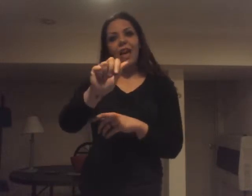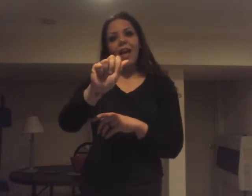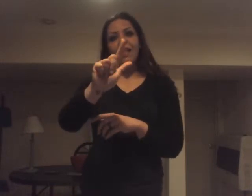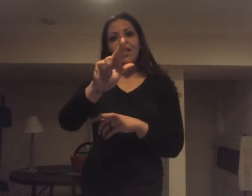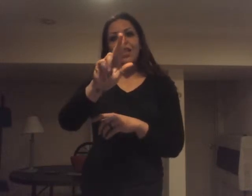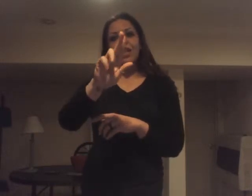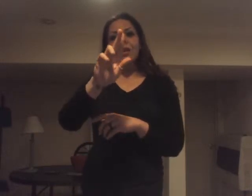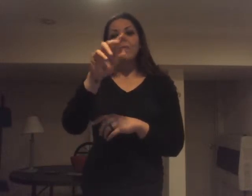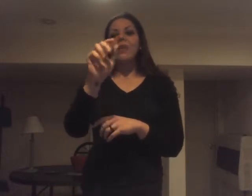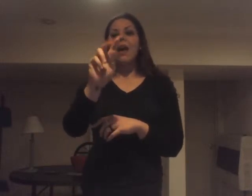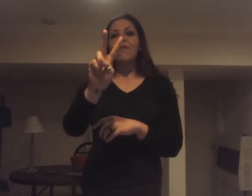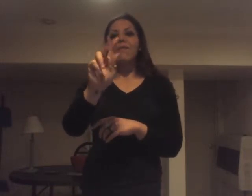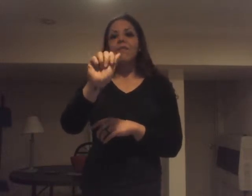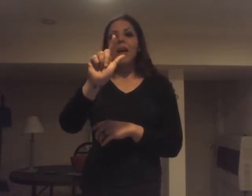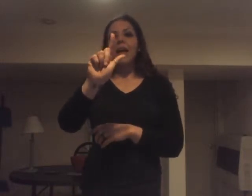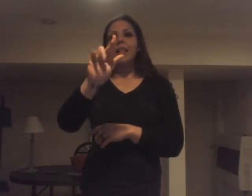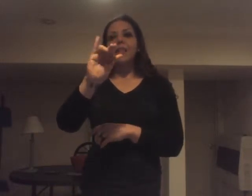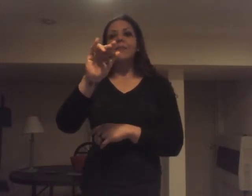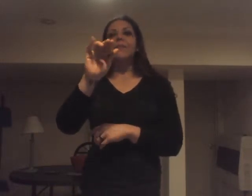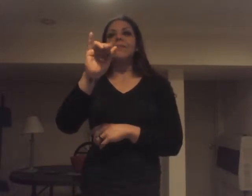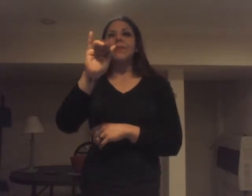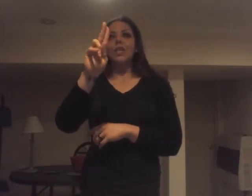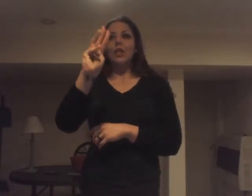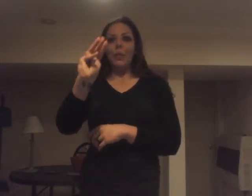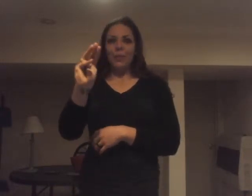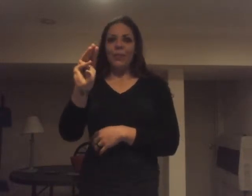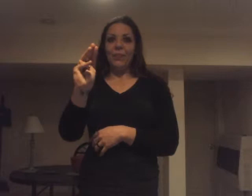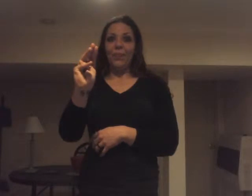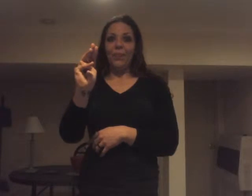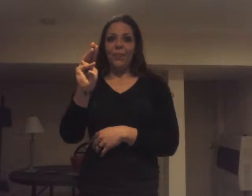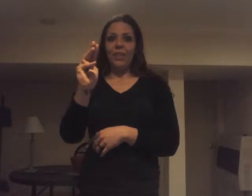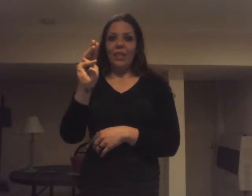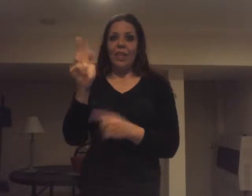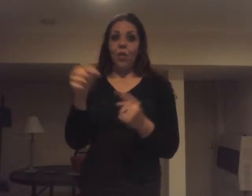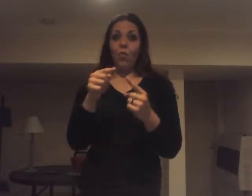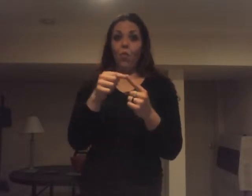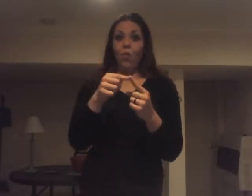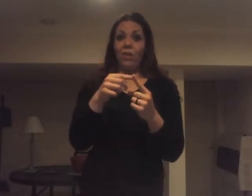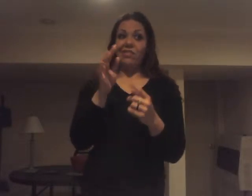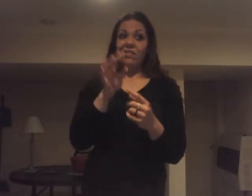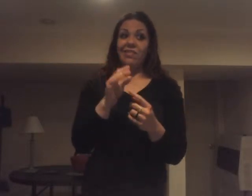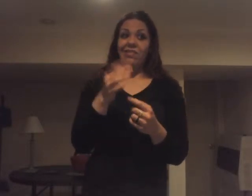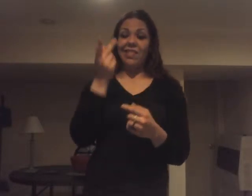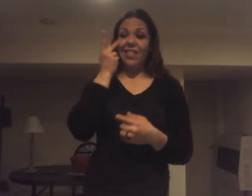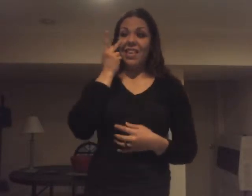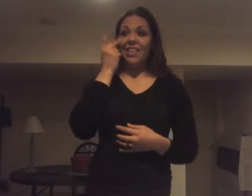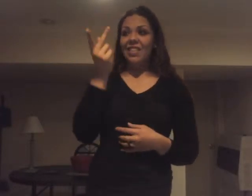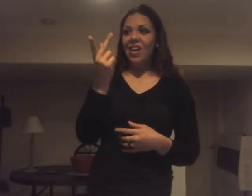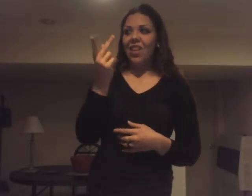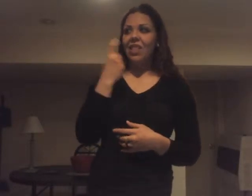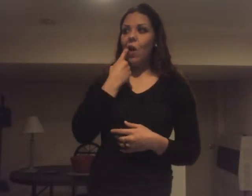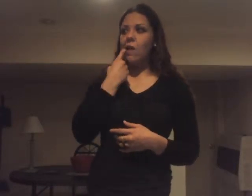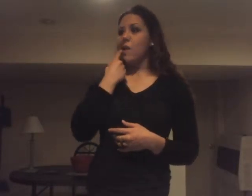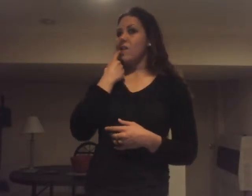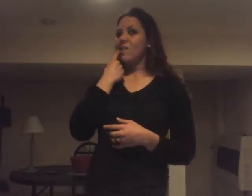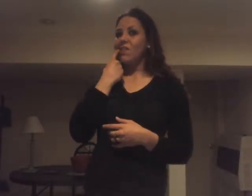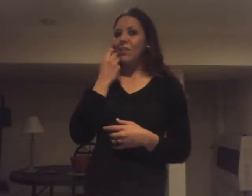These went out of fashion when they were discovered to be addictive. And it appears